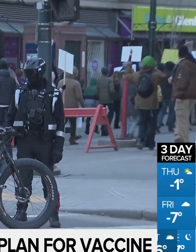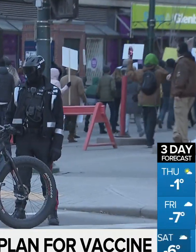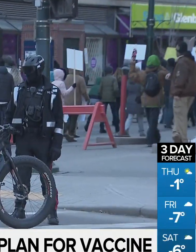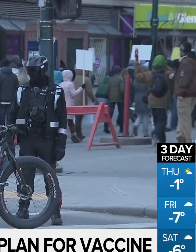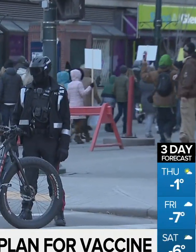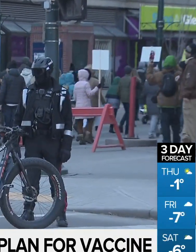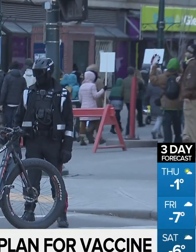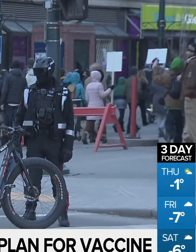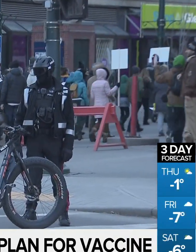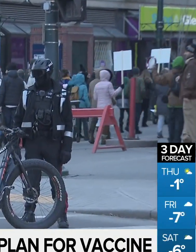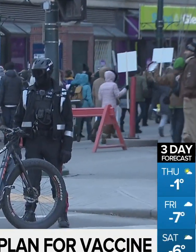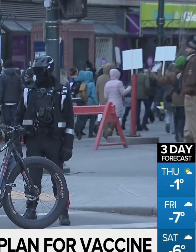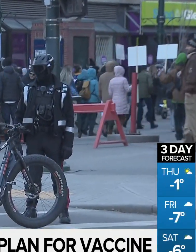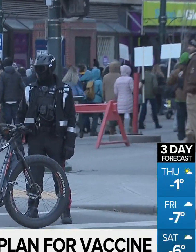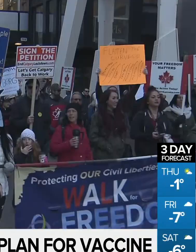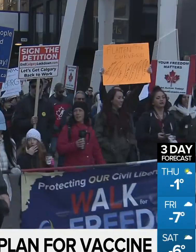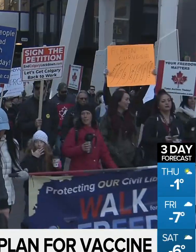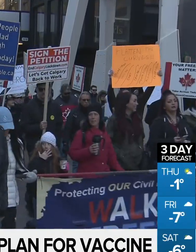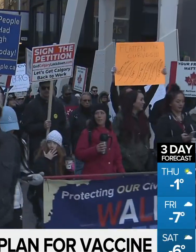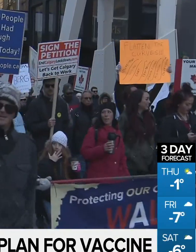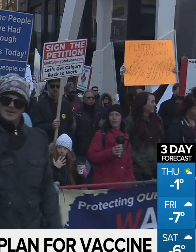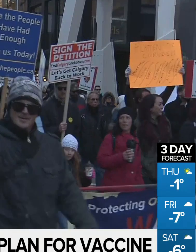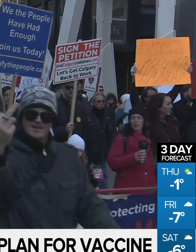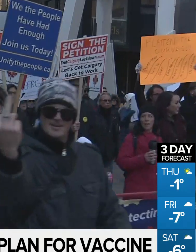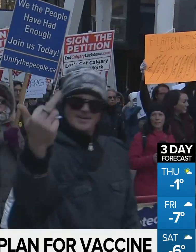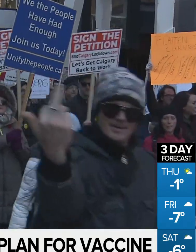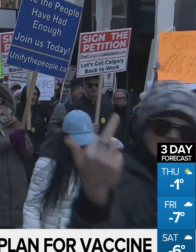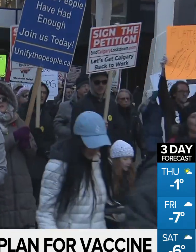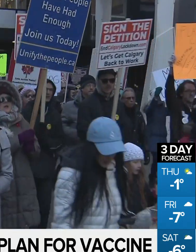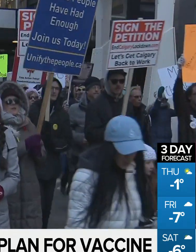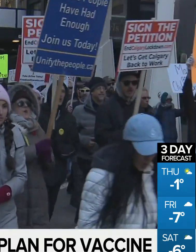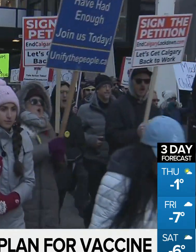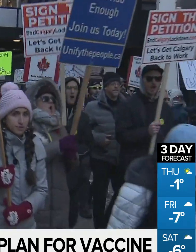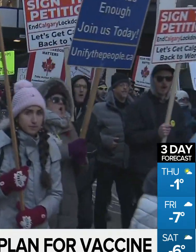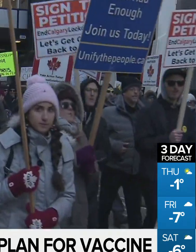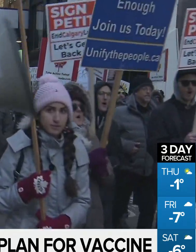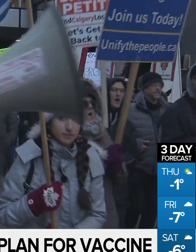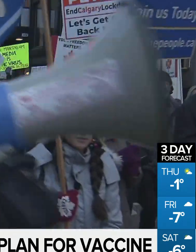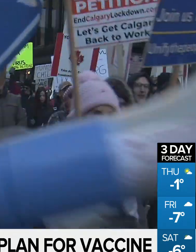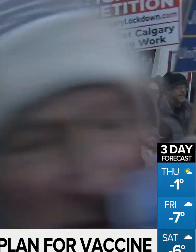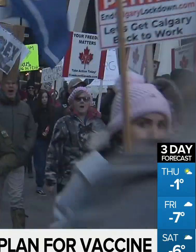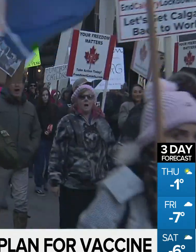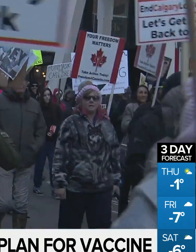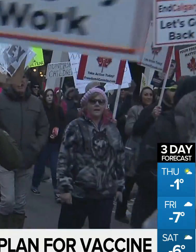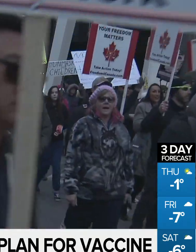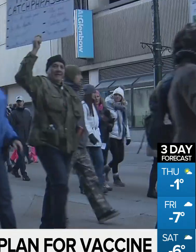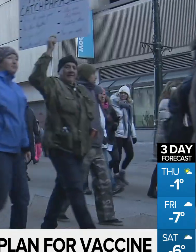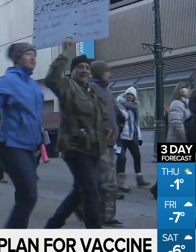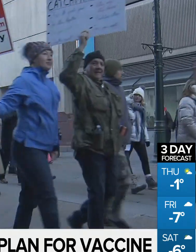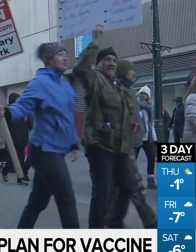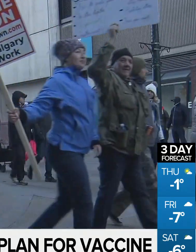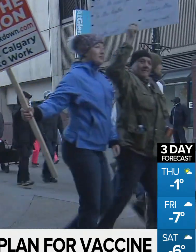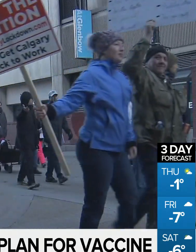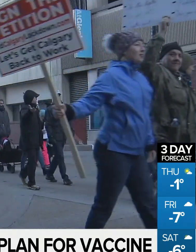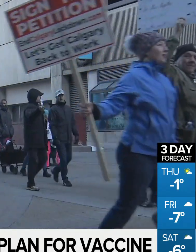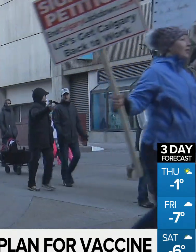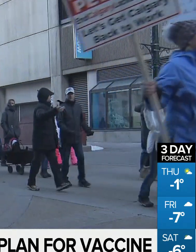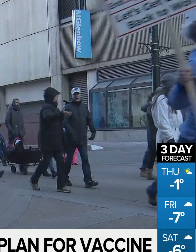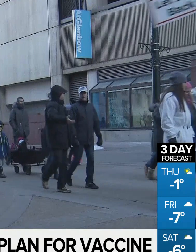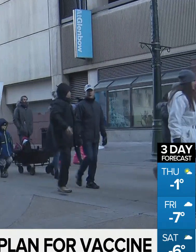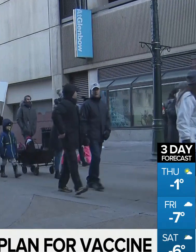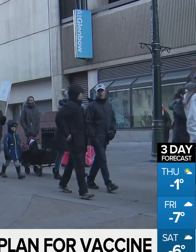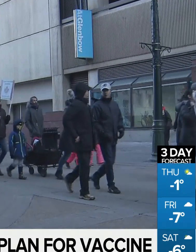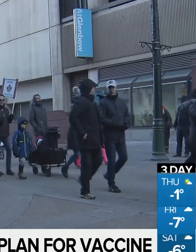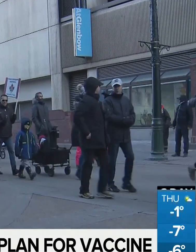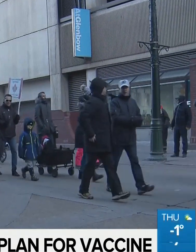Enforcement also a question heading into the weekend, as yet another anti-mask rally has been planned for downtown, and only 6 people have been issued tickets